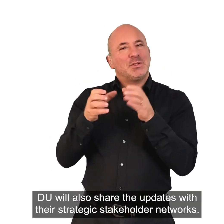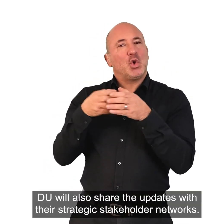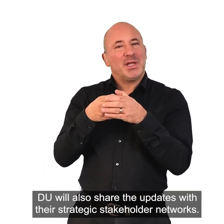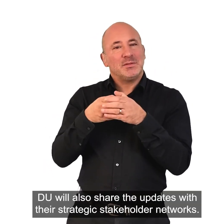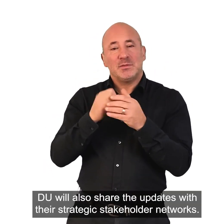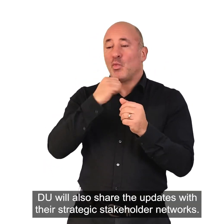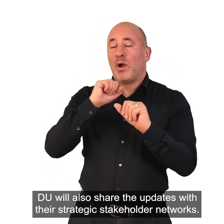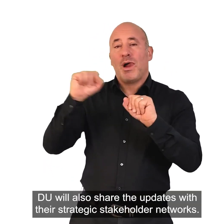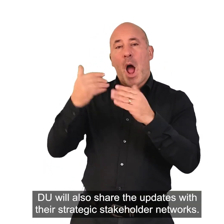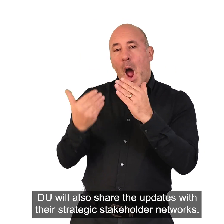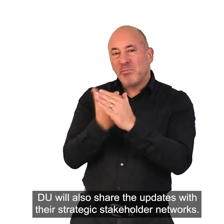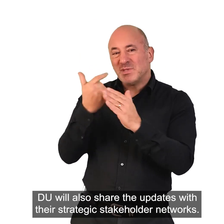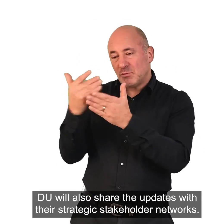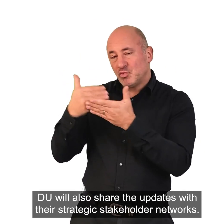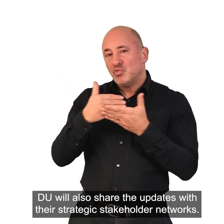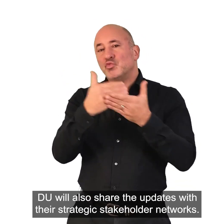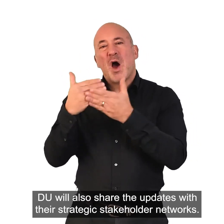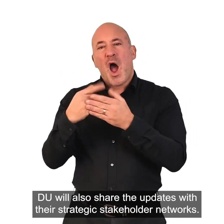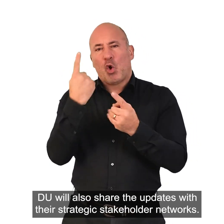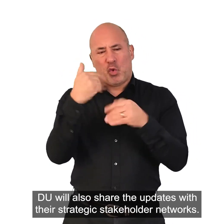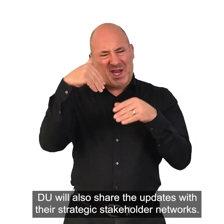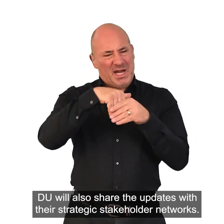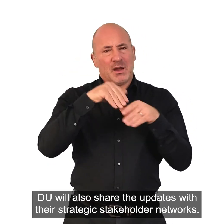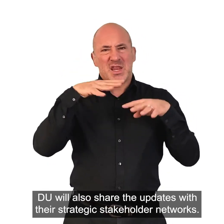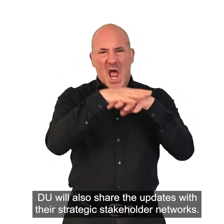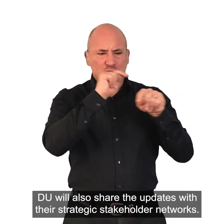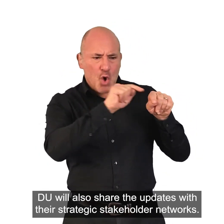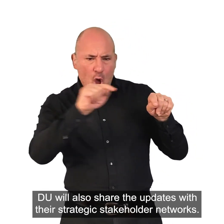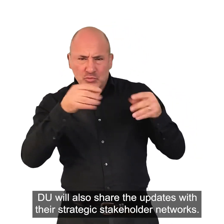DU will also share the updates with their strategic stakeholder networks.